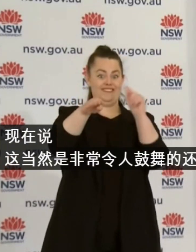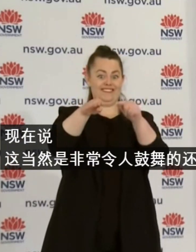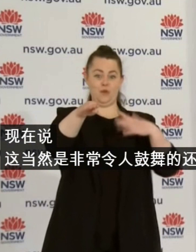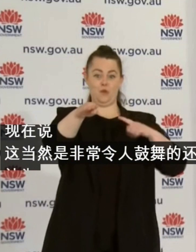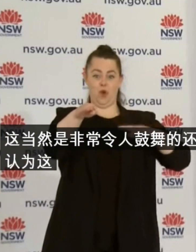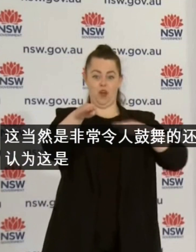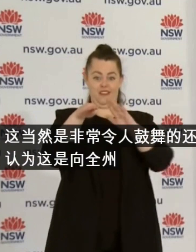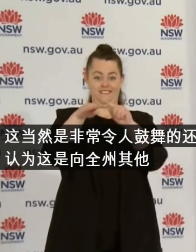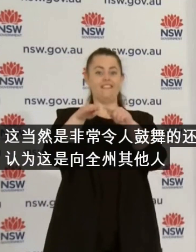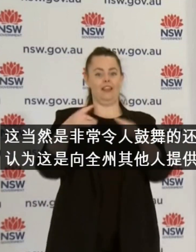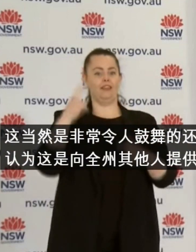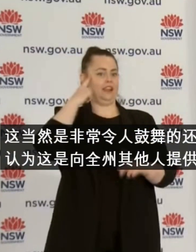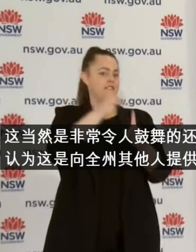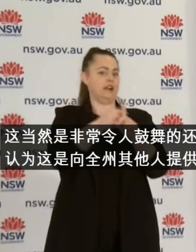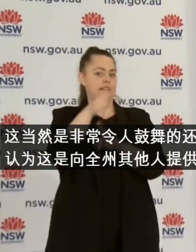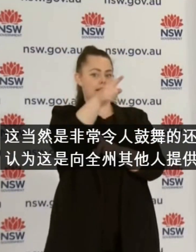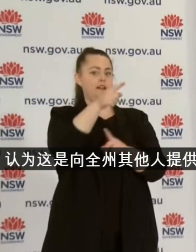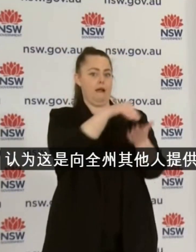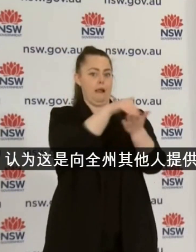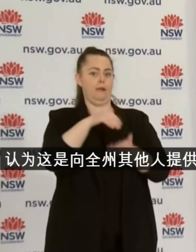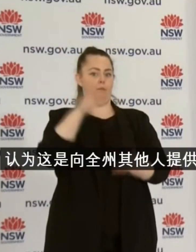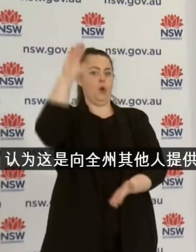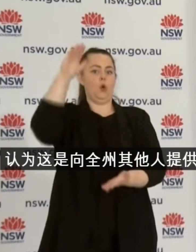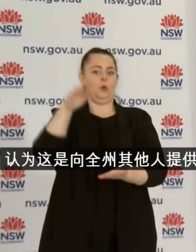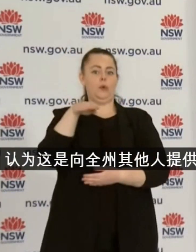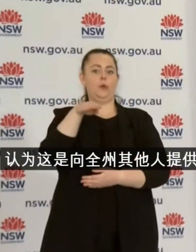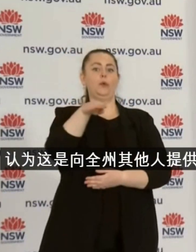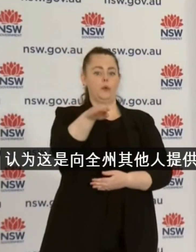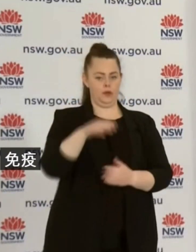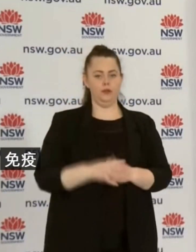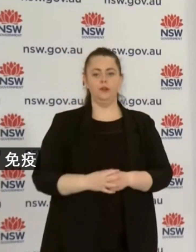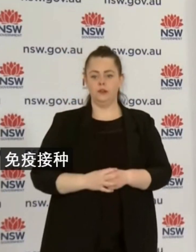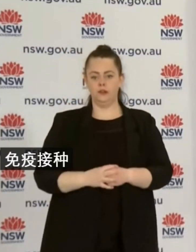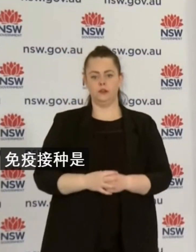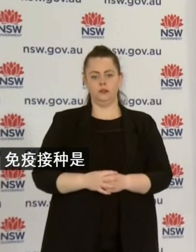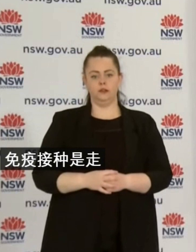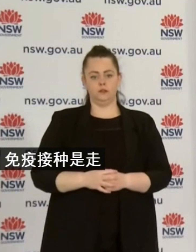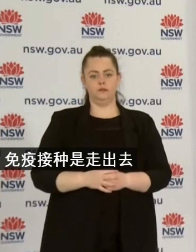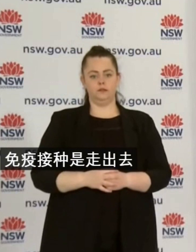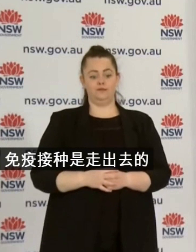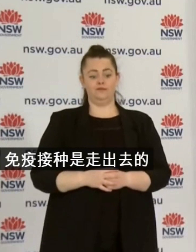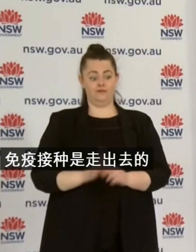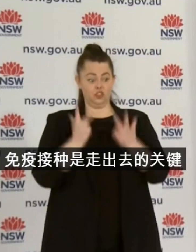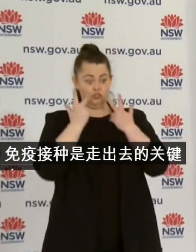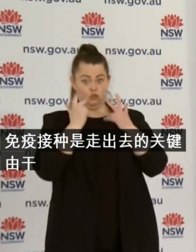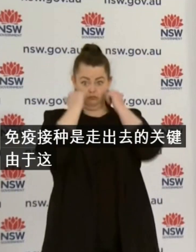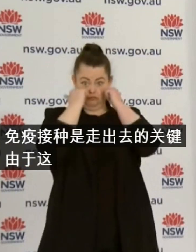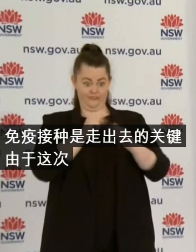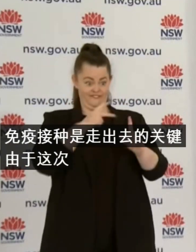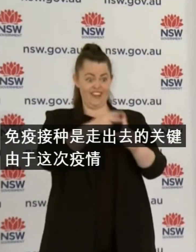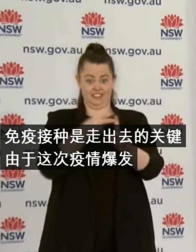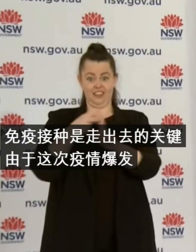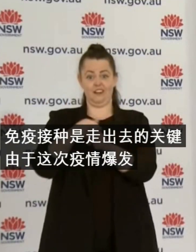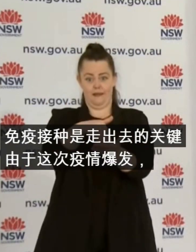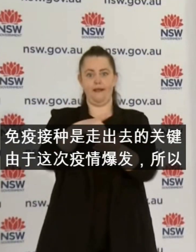encouraging. I think provides a good message to the rest of us across the state. Immunisation is the key to getting out of this